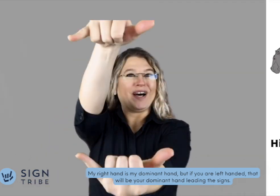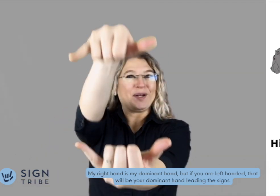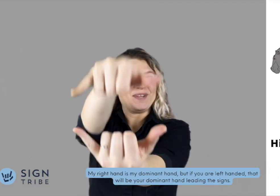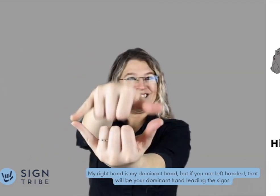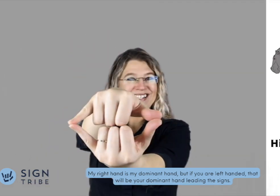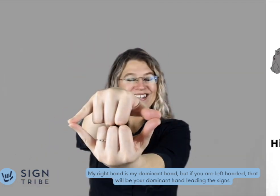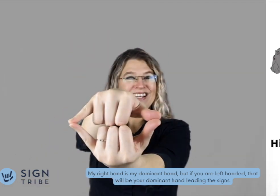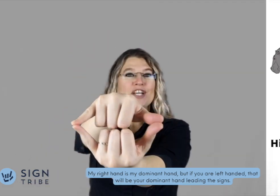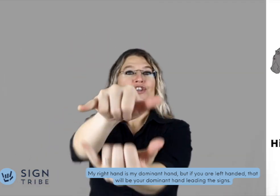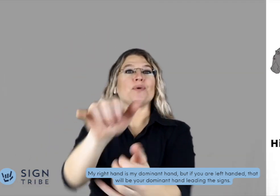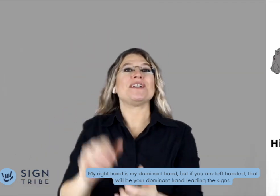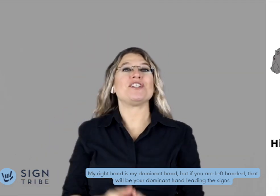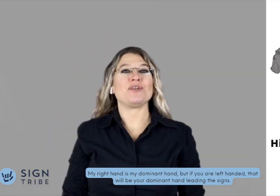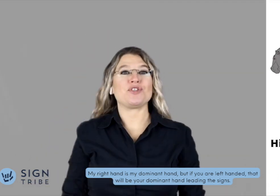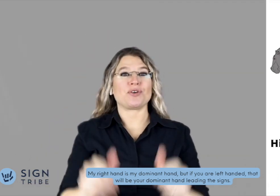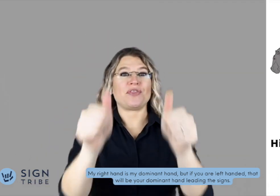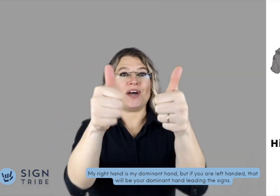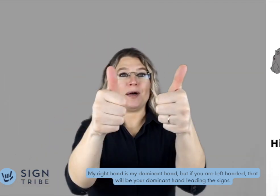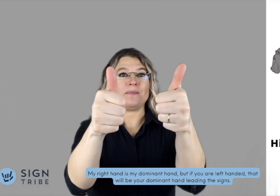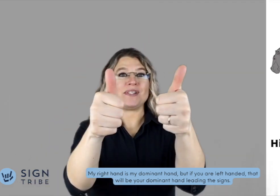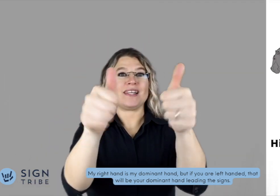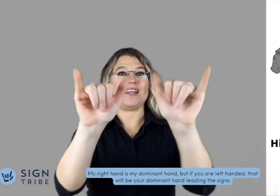Hippopotamus. You're going to use your thumbs and your